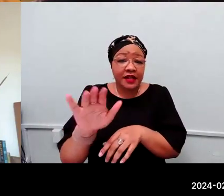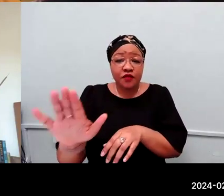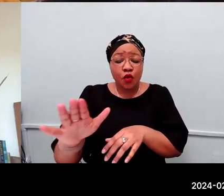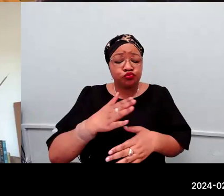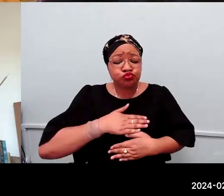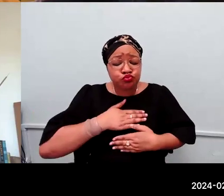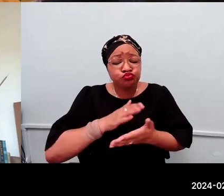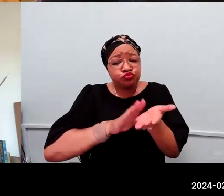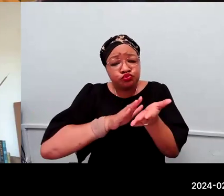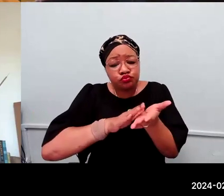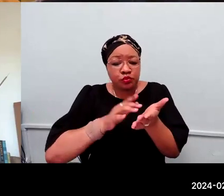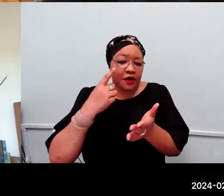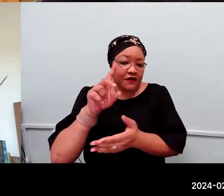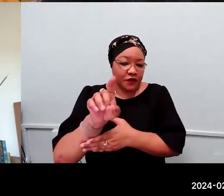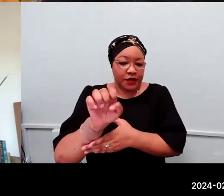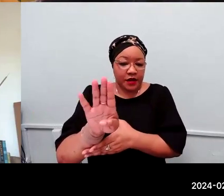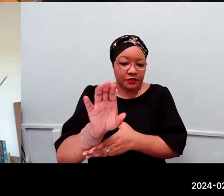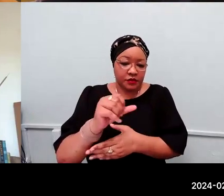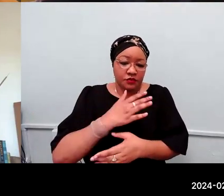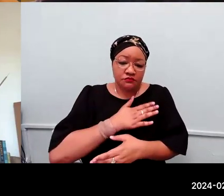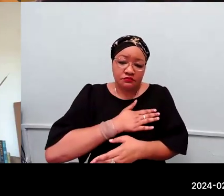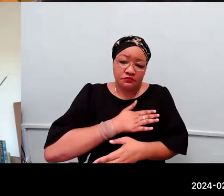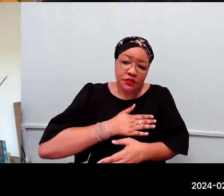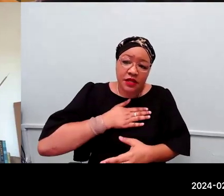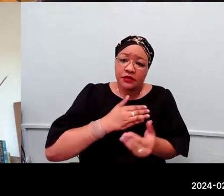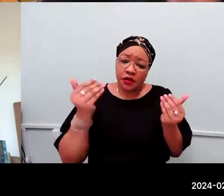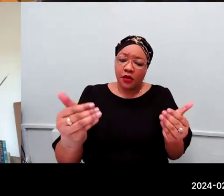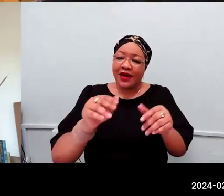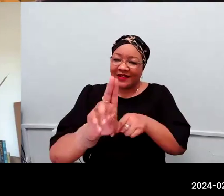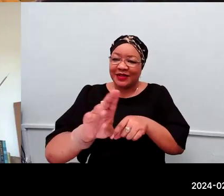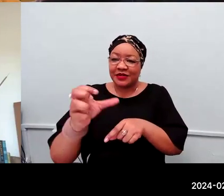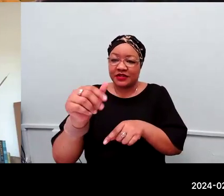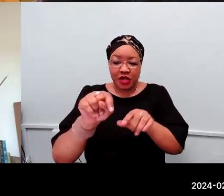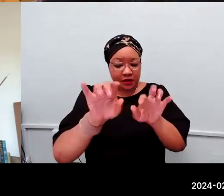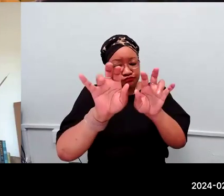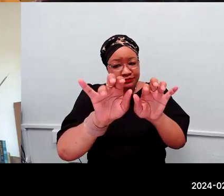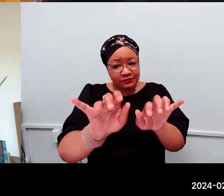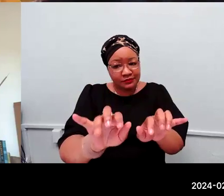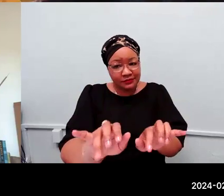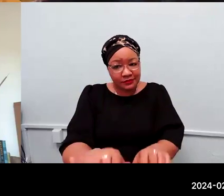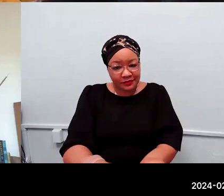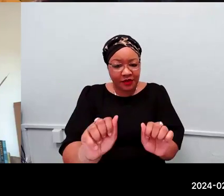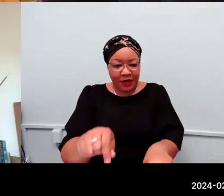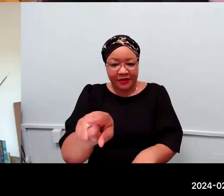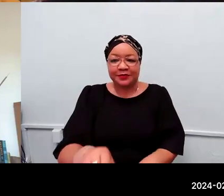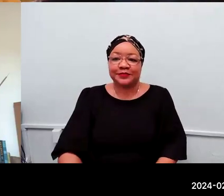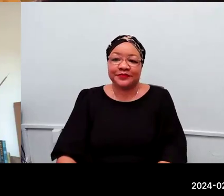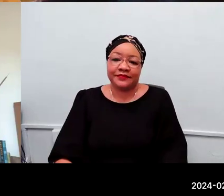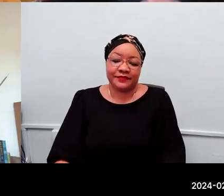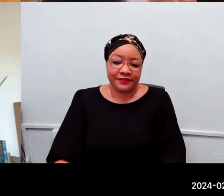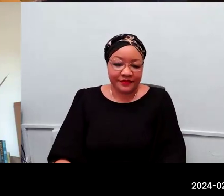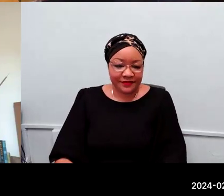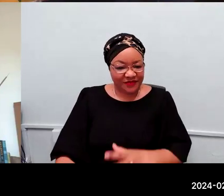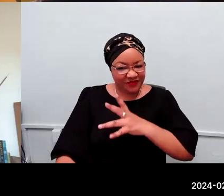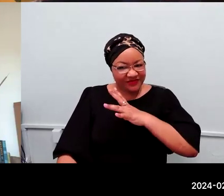Oh. So go ahead and use the chat. There we go. Oh, right there. Jumping right